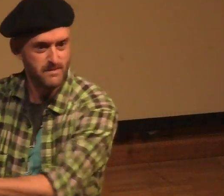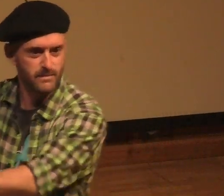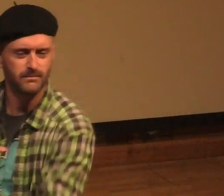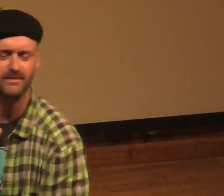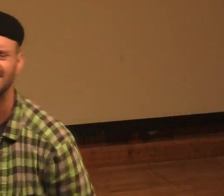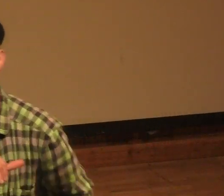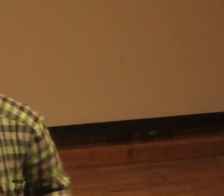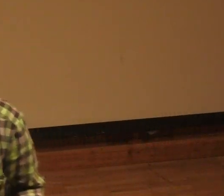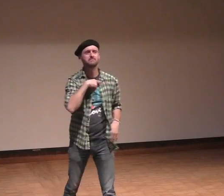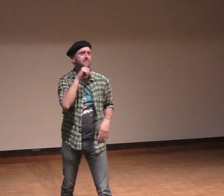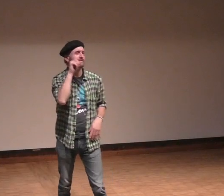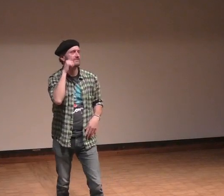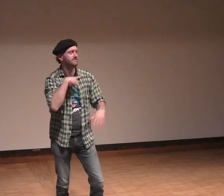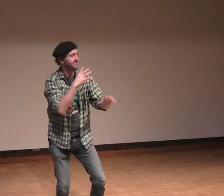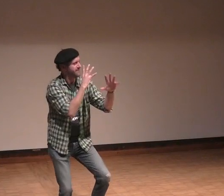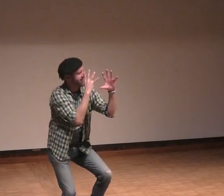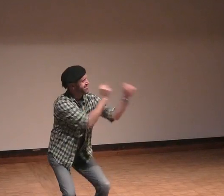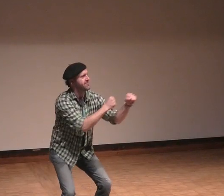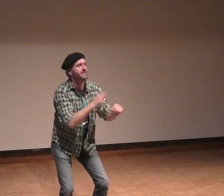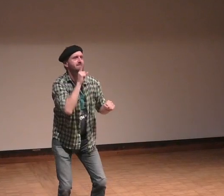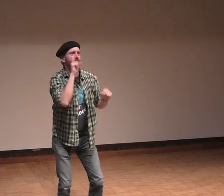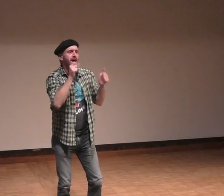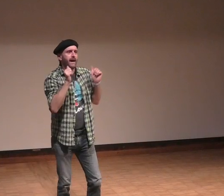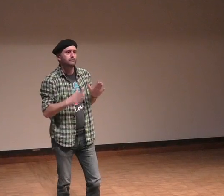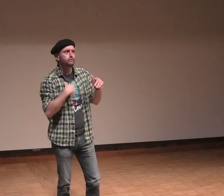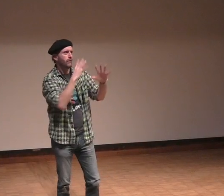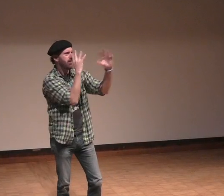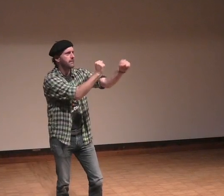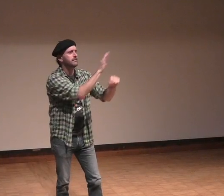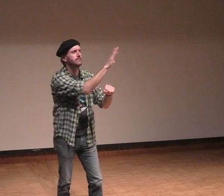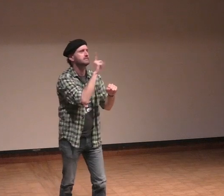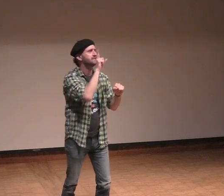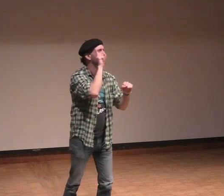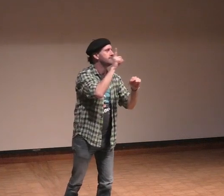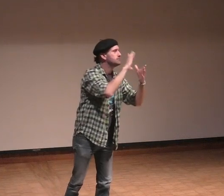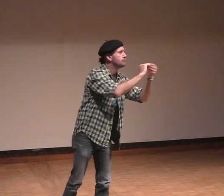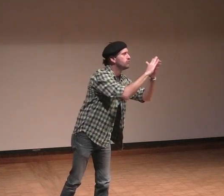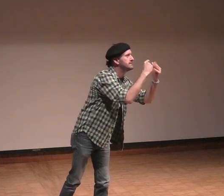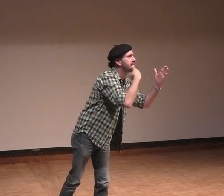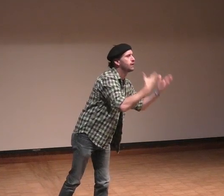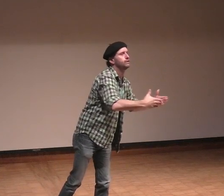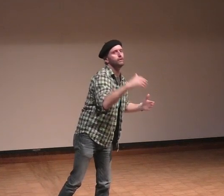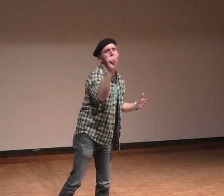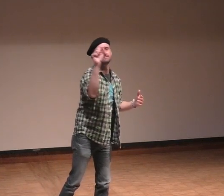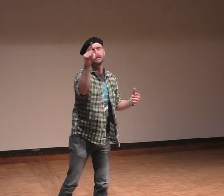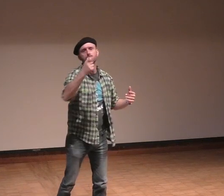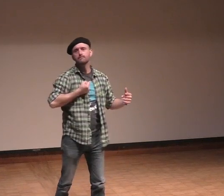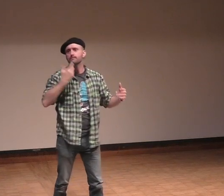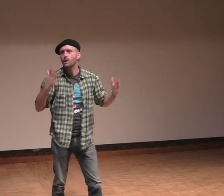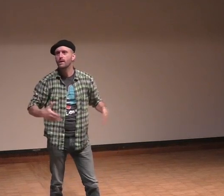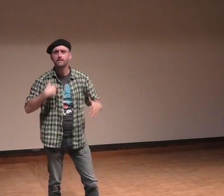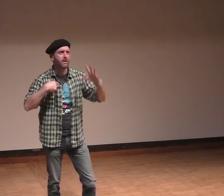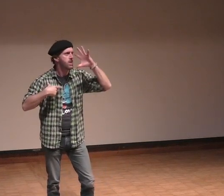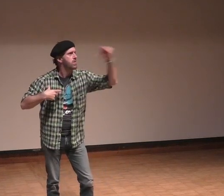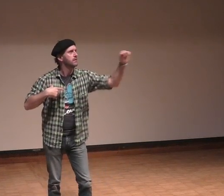So just laying out the money. So then, or you might be, in love with an